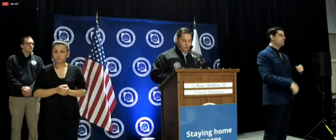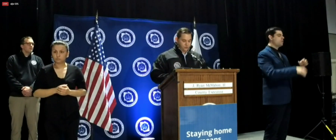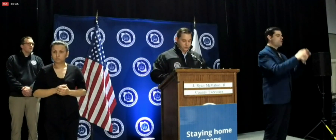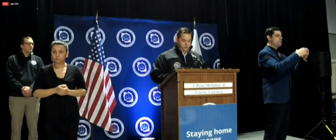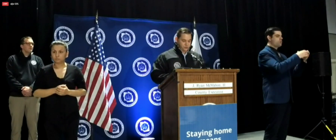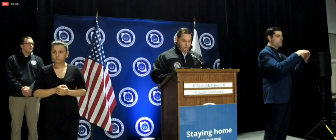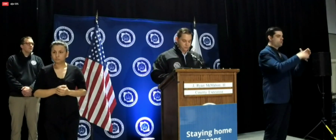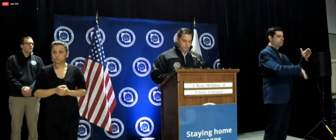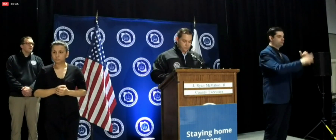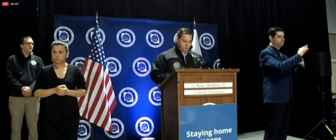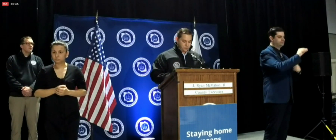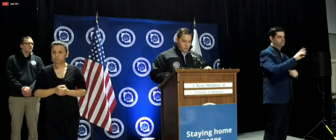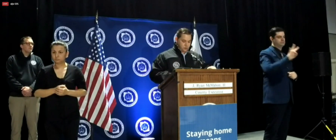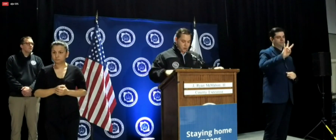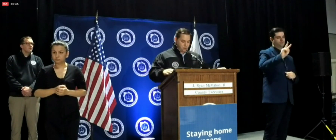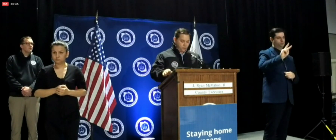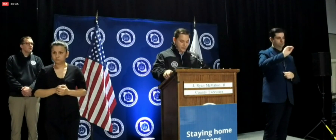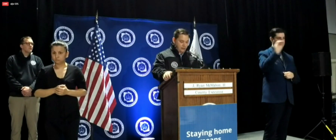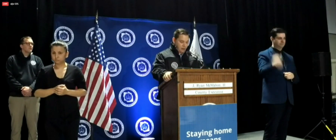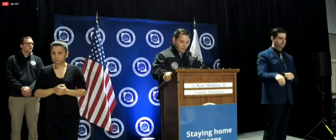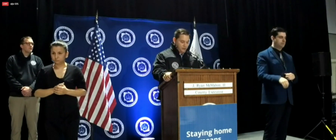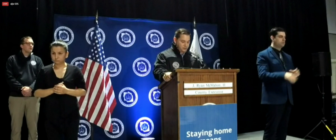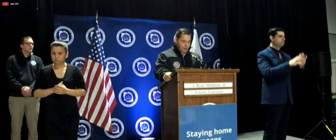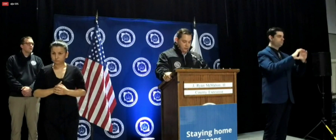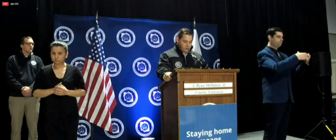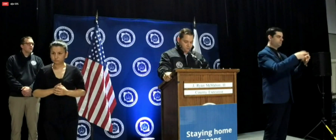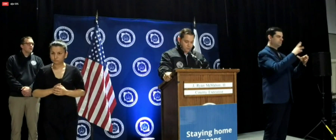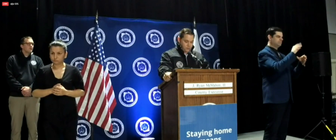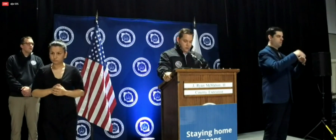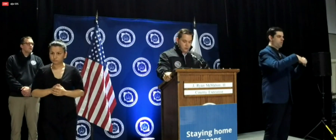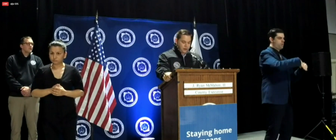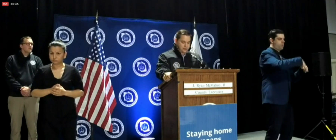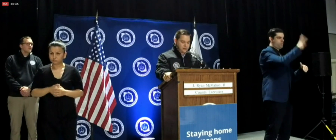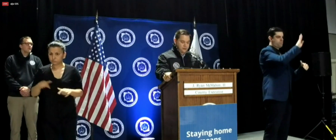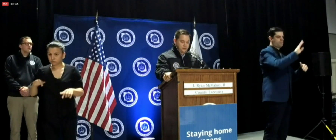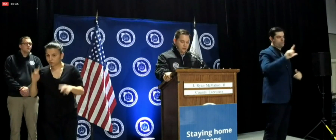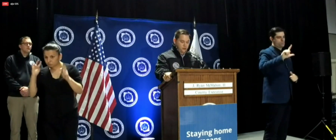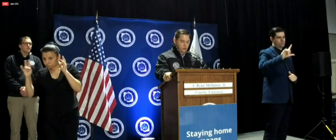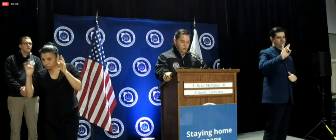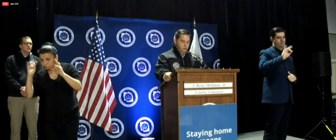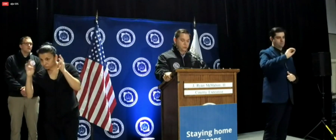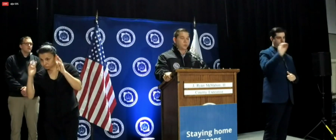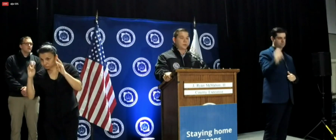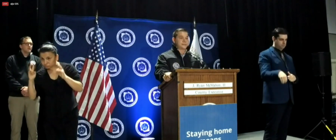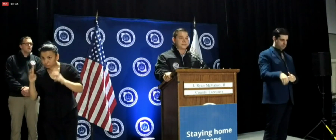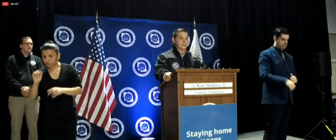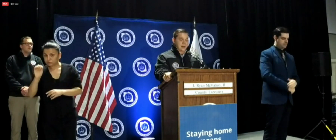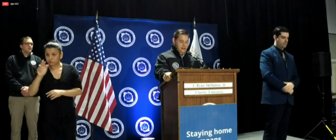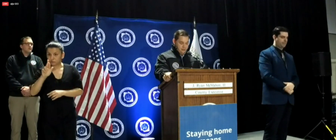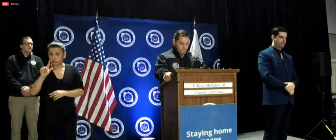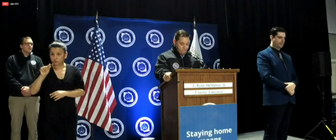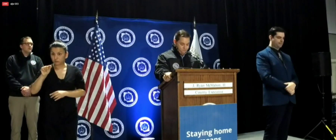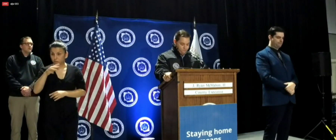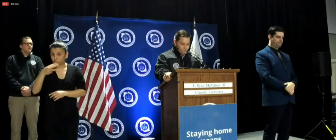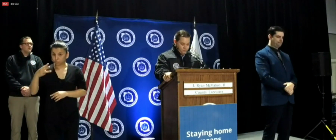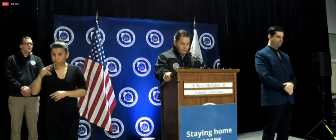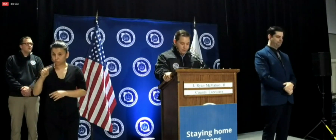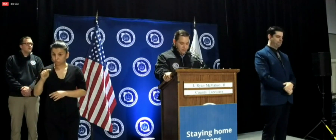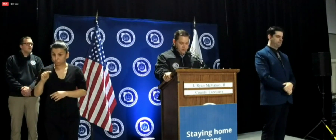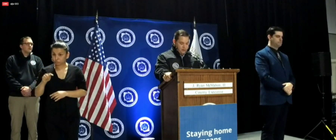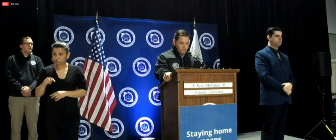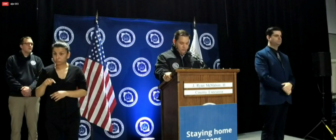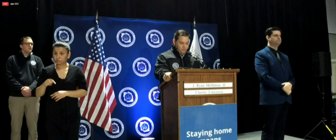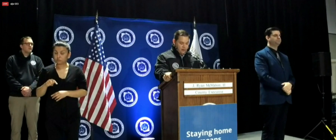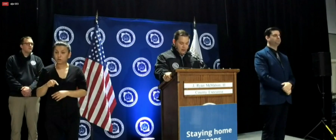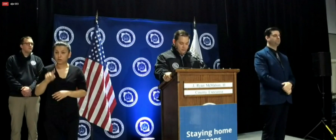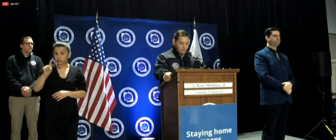are over 60. Breakdown by municipality, City of Syracuse, 169, Town of